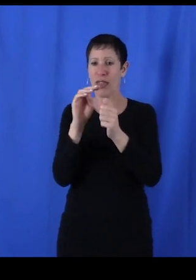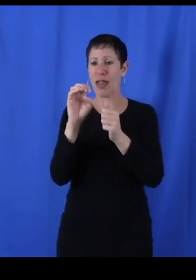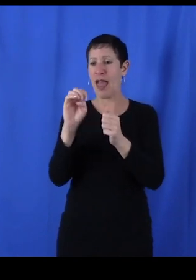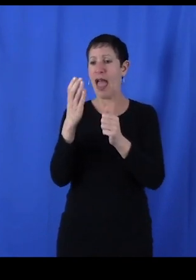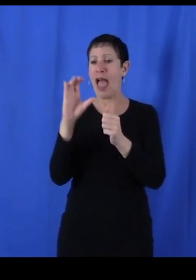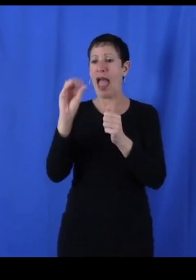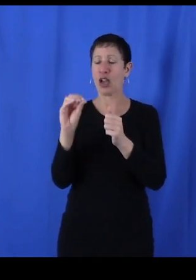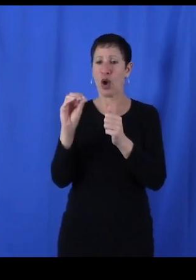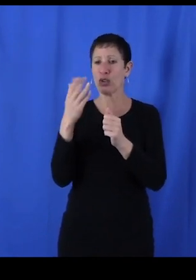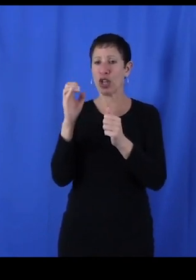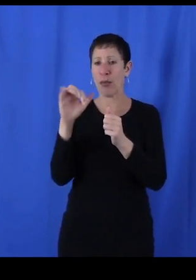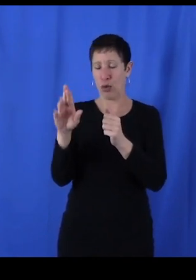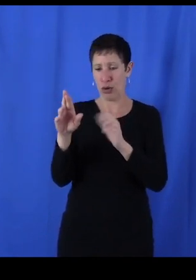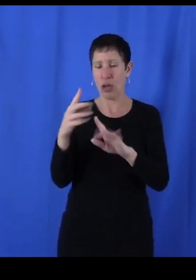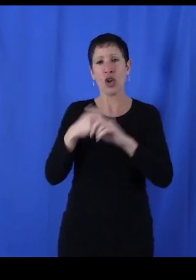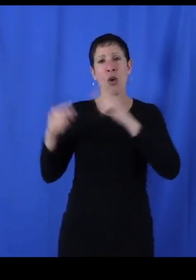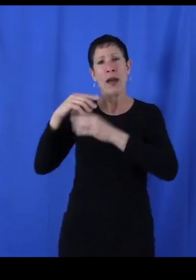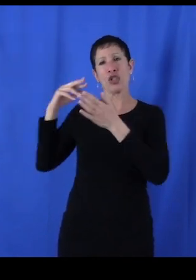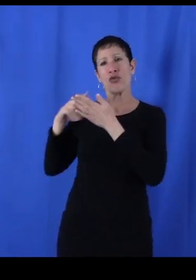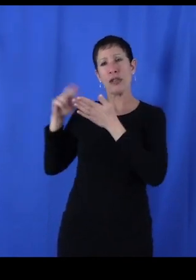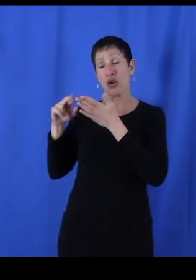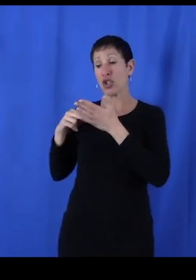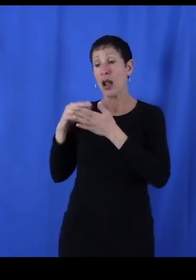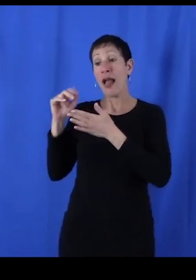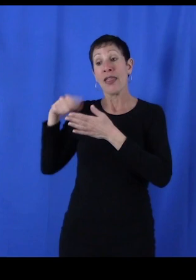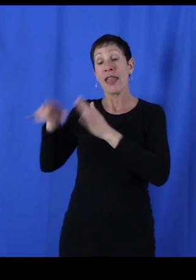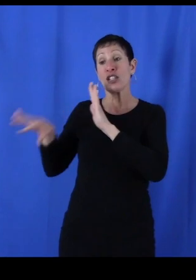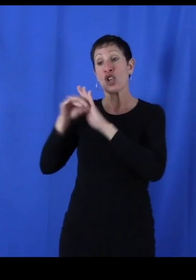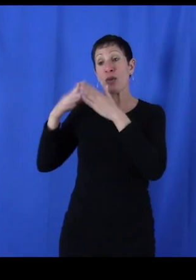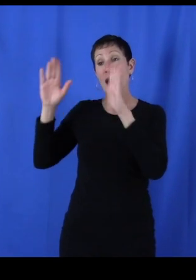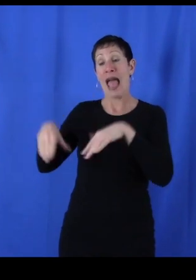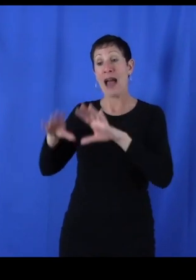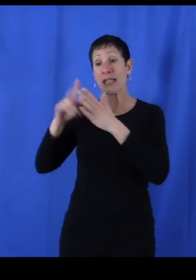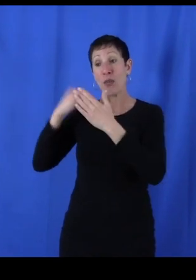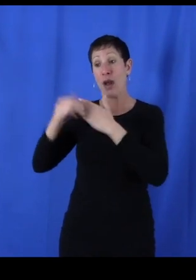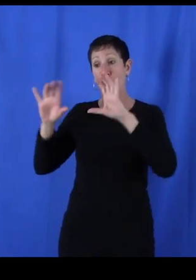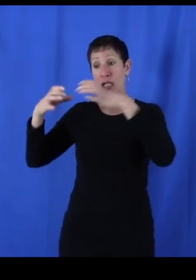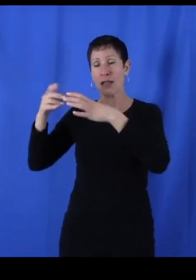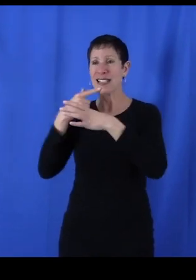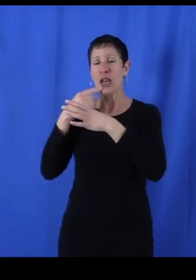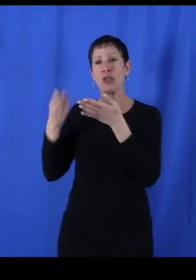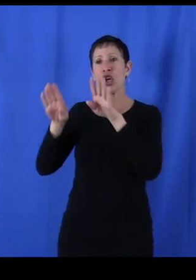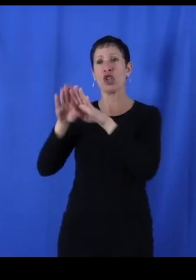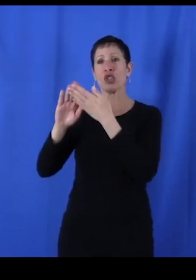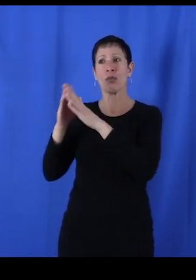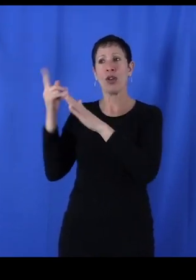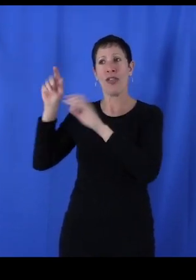they chose a housing project was they said was because it was a closed community that they could experiment